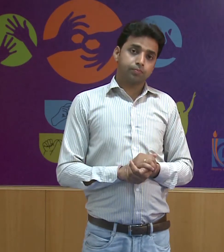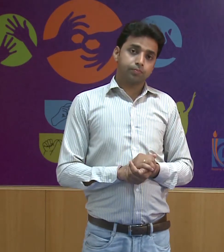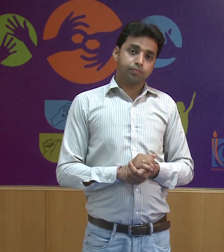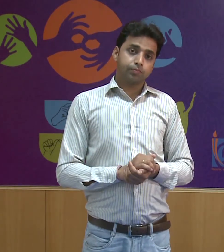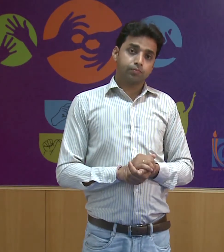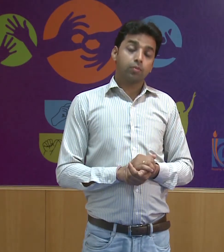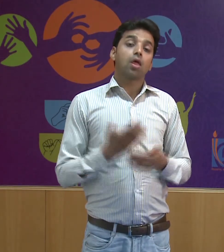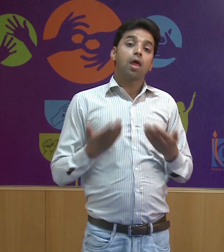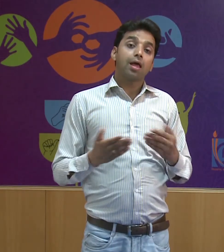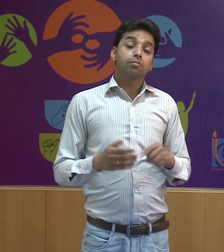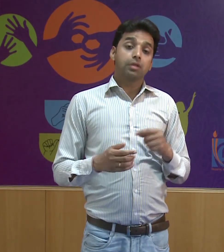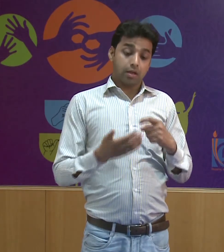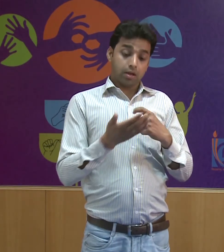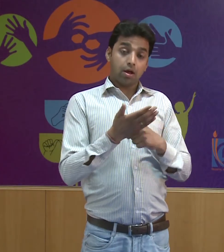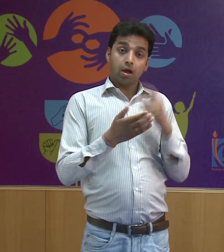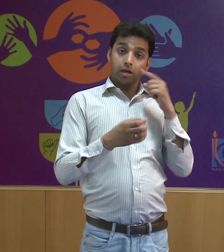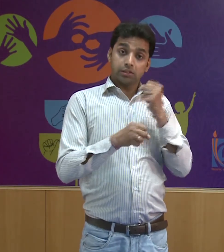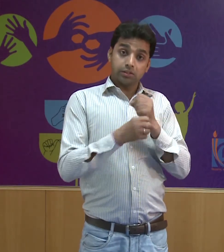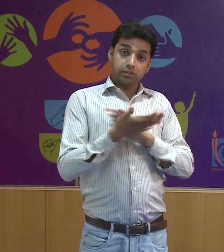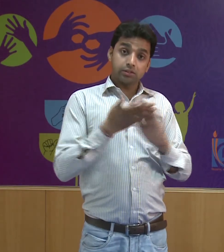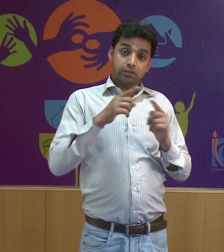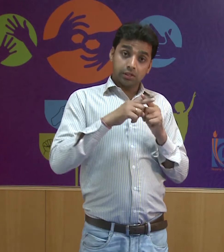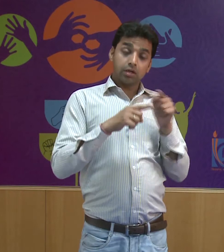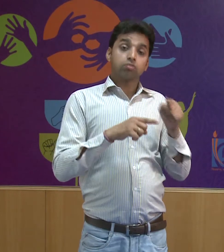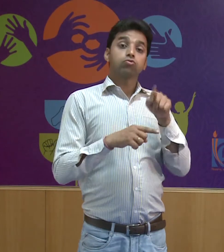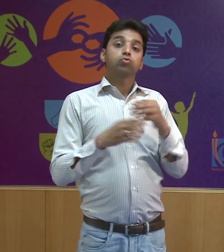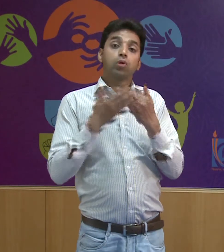As per the Right to Education Act, school dropout children